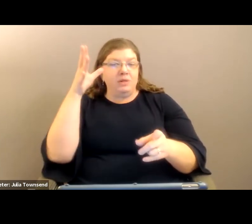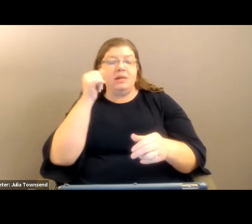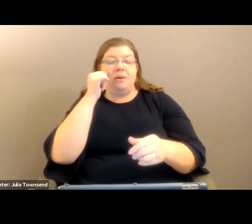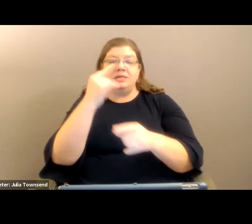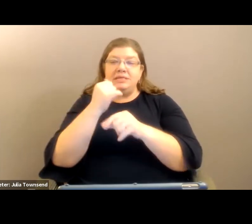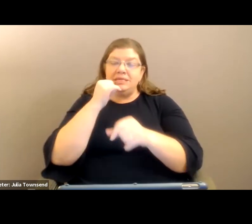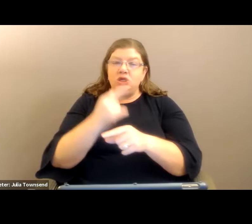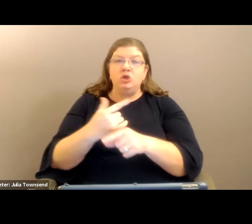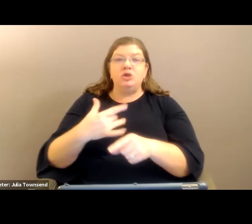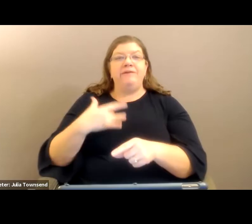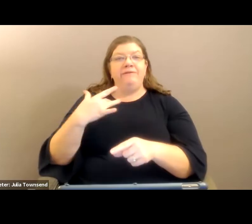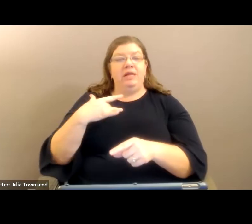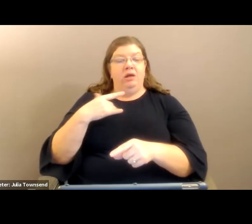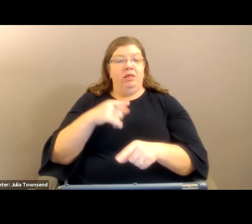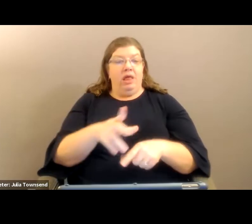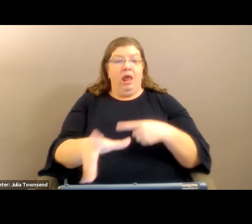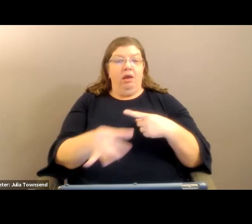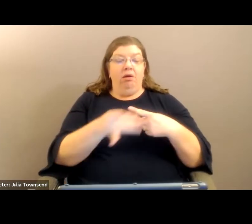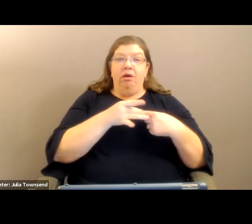siblings and so forth are